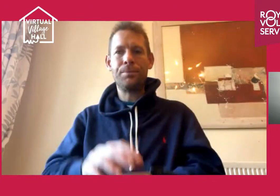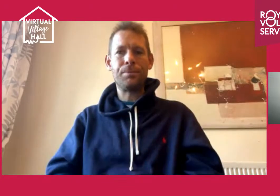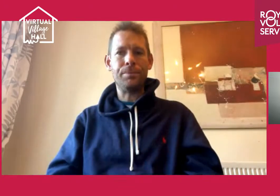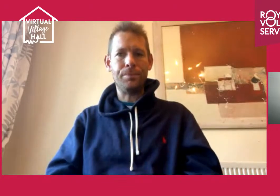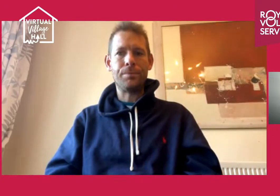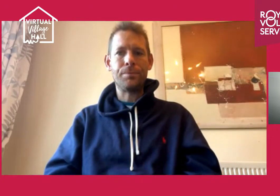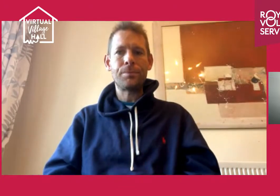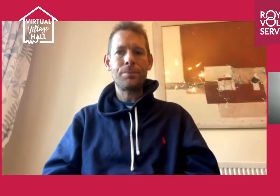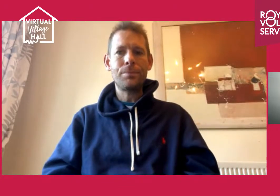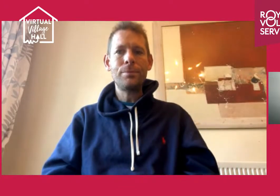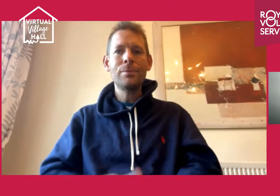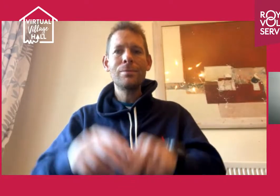animals.